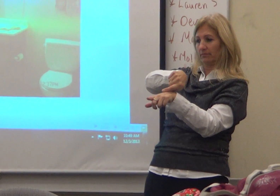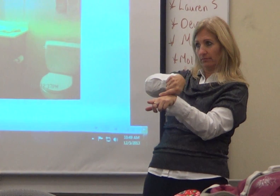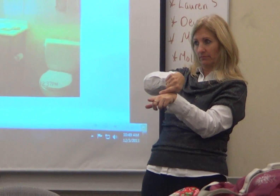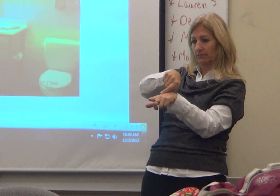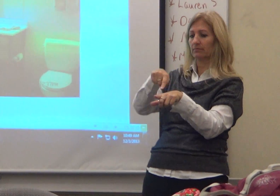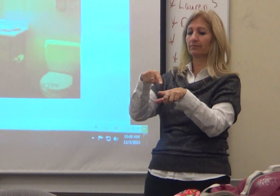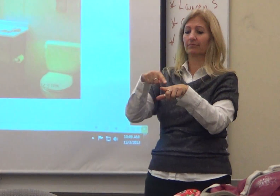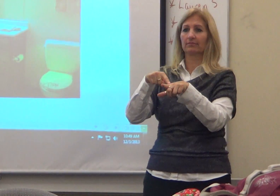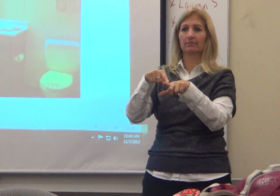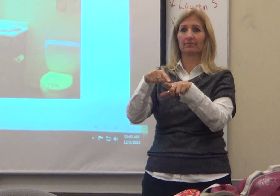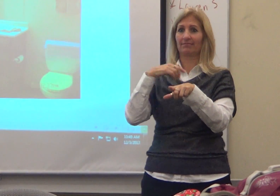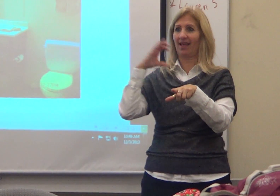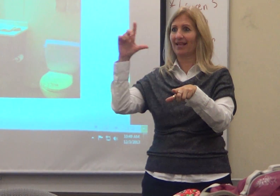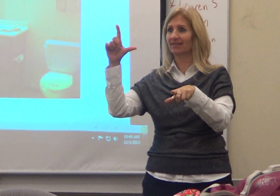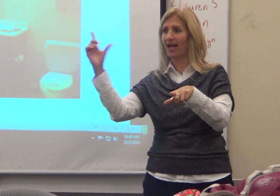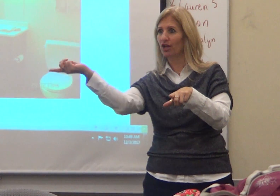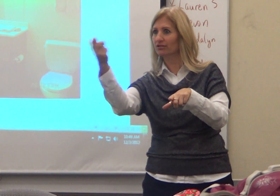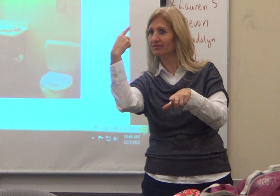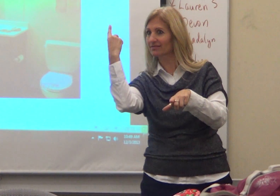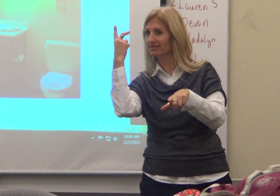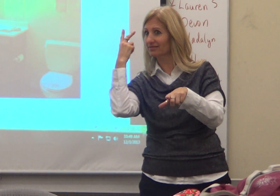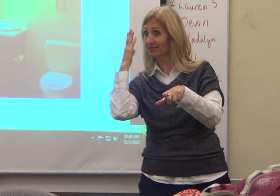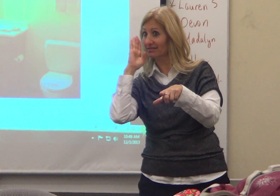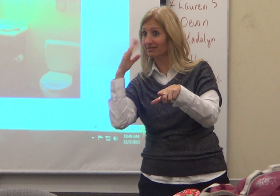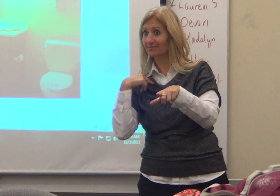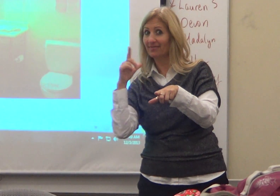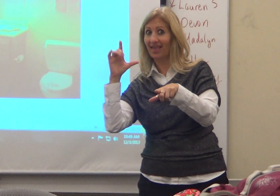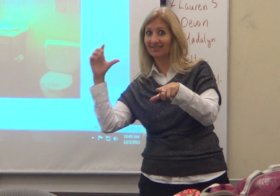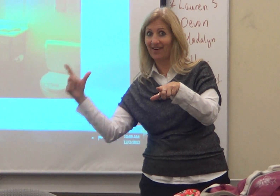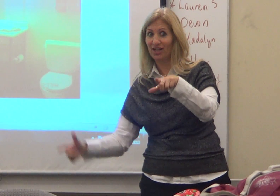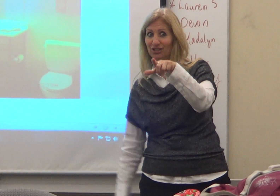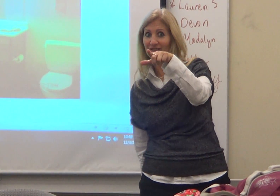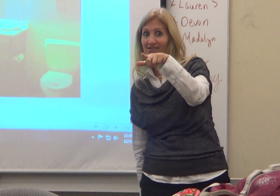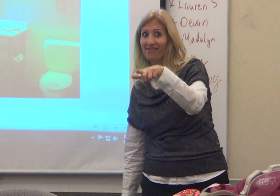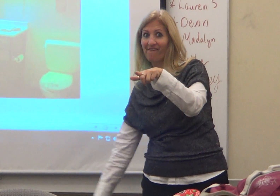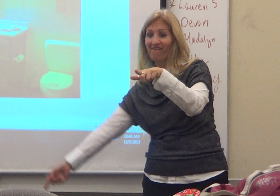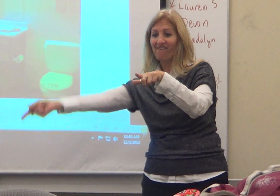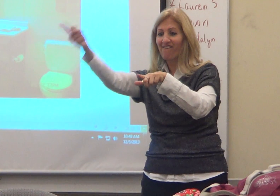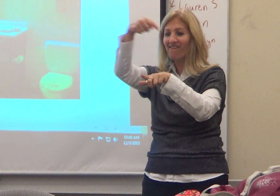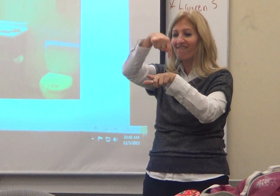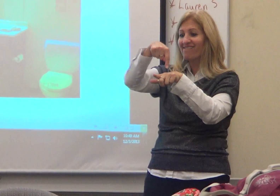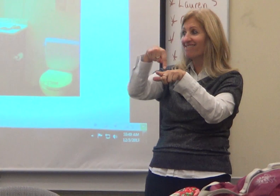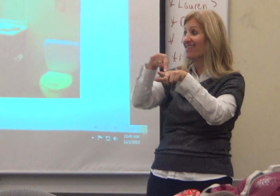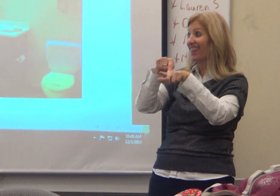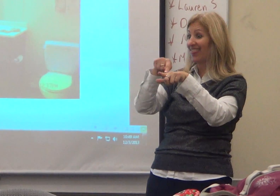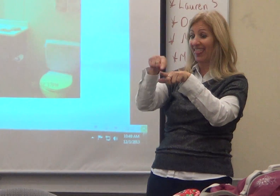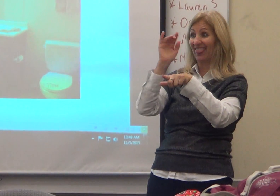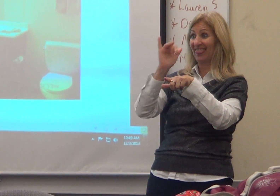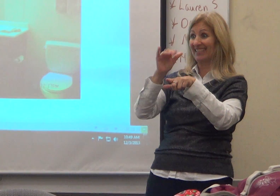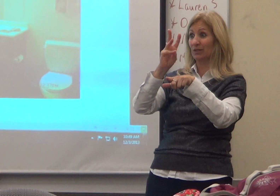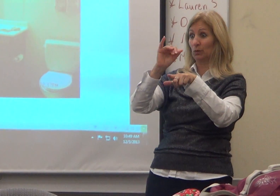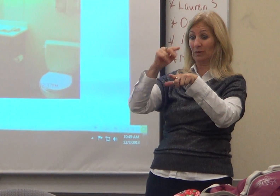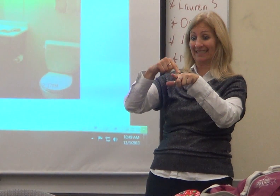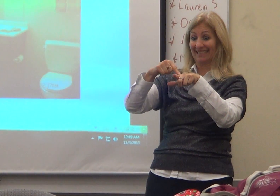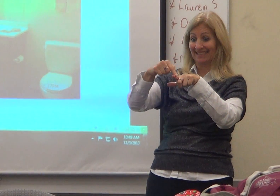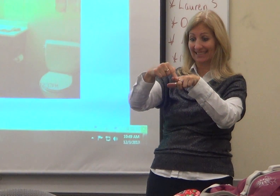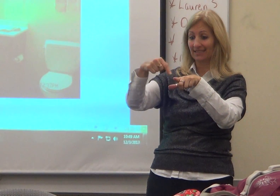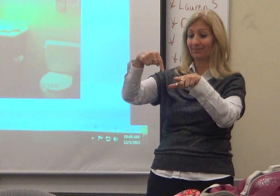So Water Tower View's building is an L shape. Has everybody noticed that? Everyone seen this classifier I'm using? The L right